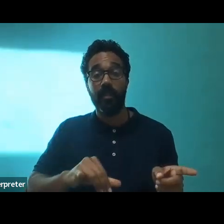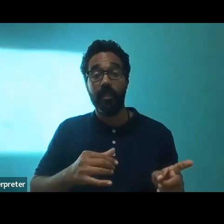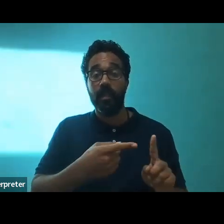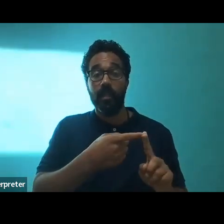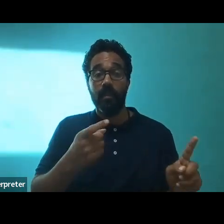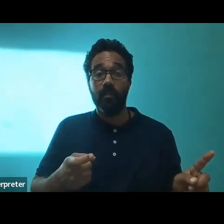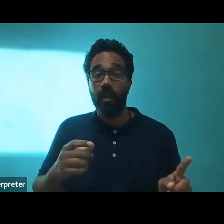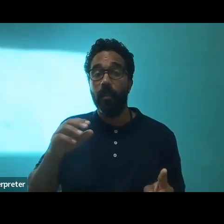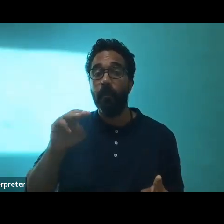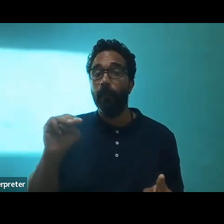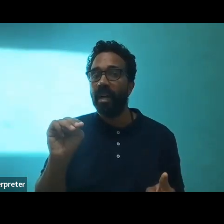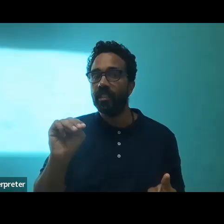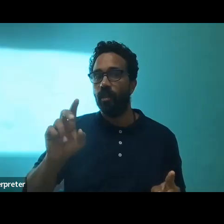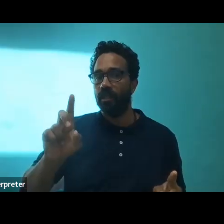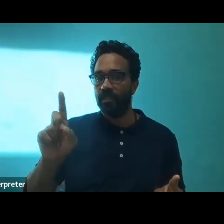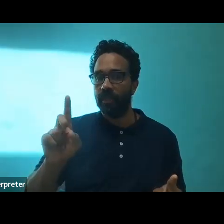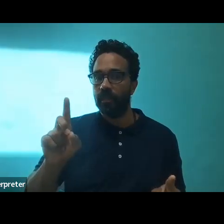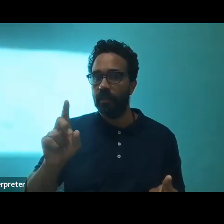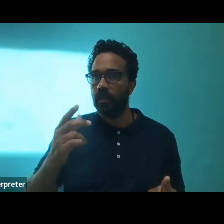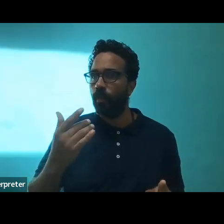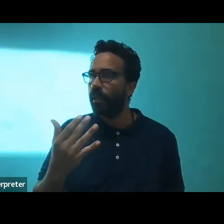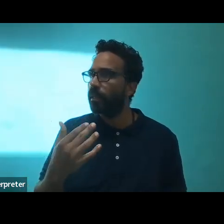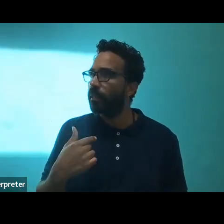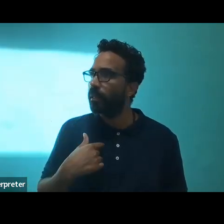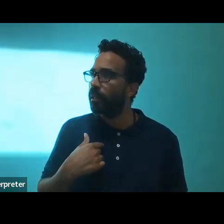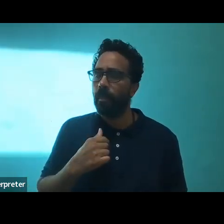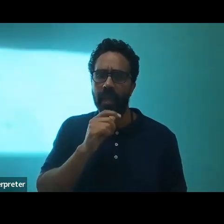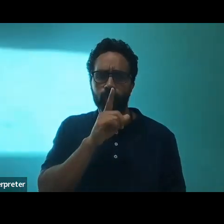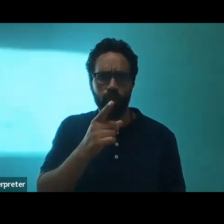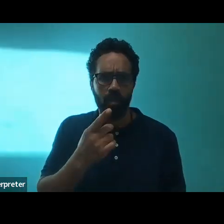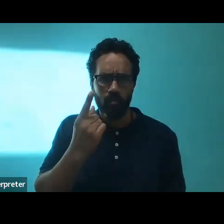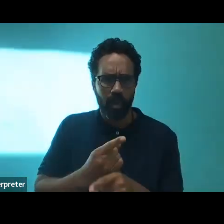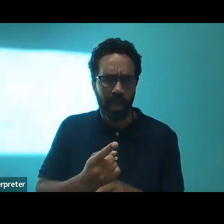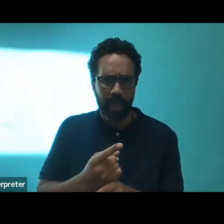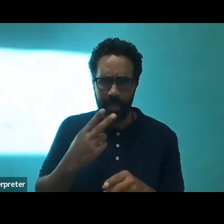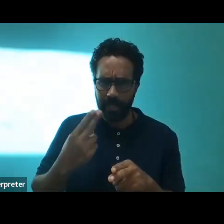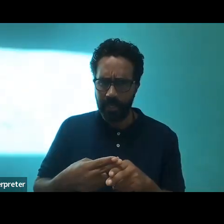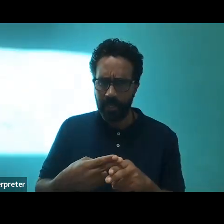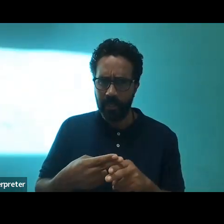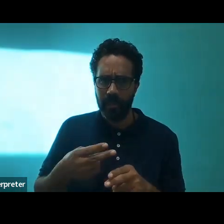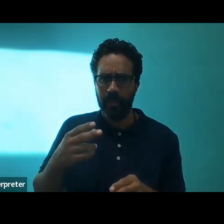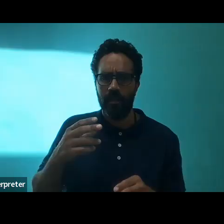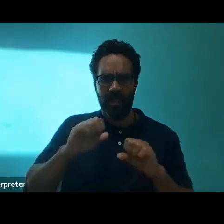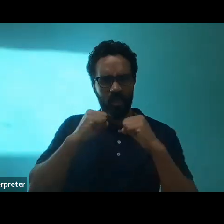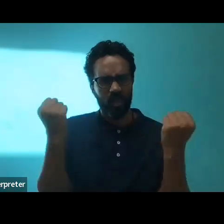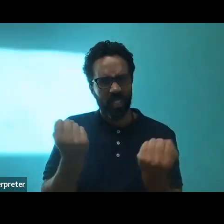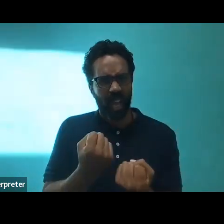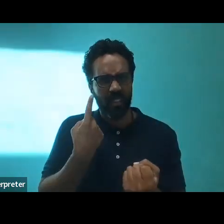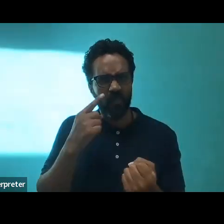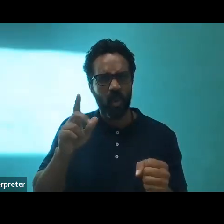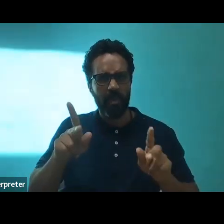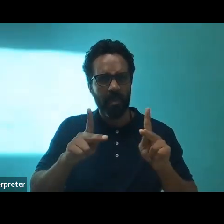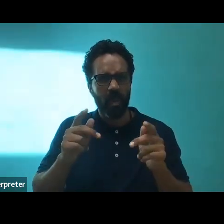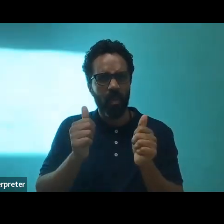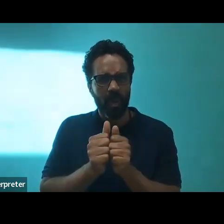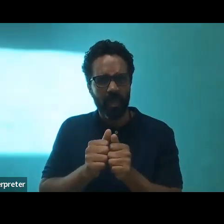Muscular Dystrophy League. I'm not sure I have that name correct, but it was a society for people with muscular